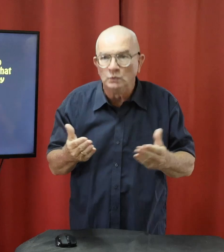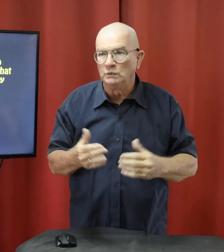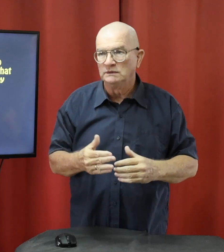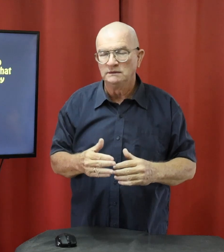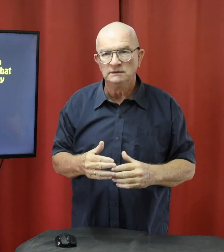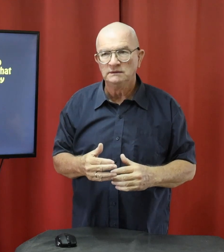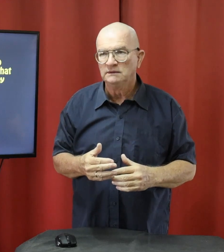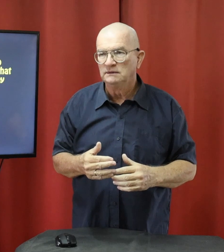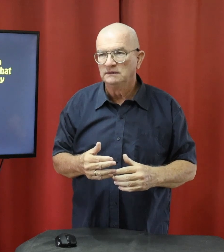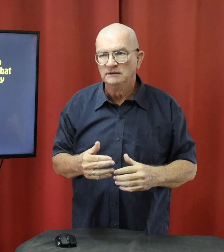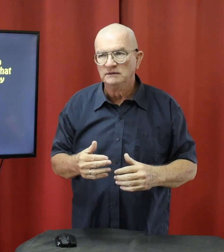don't know